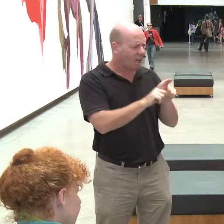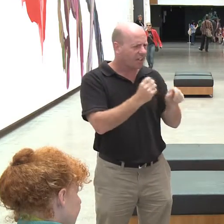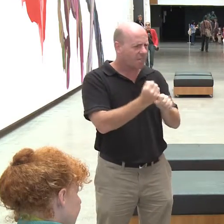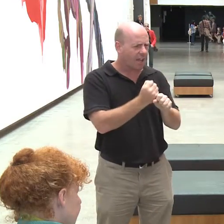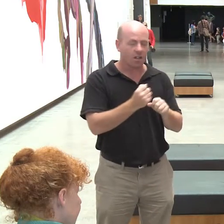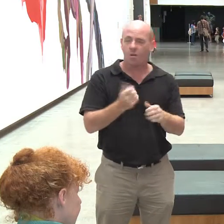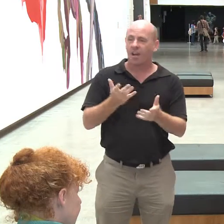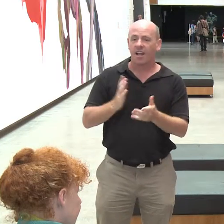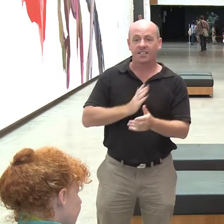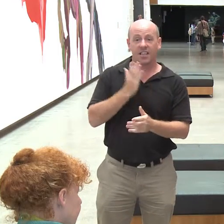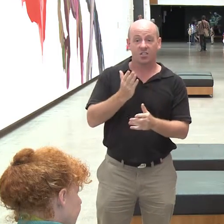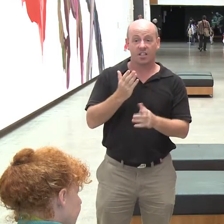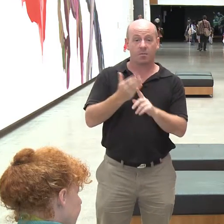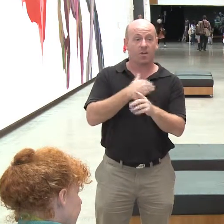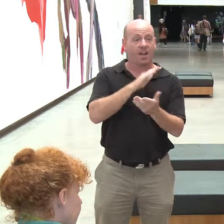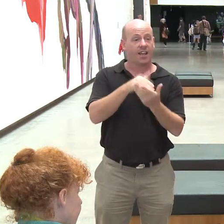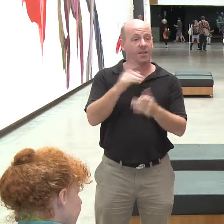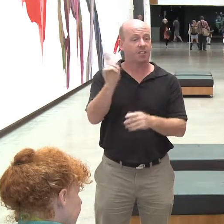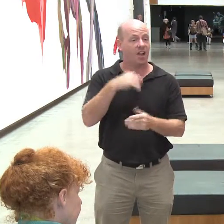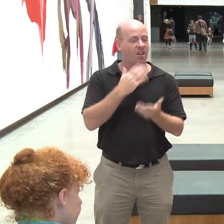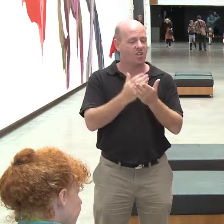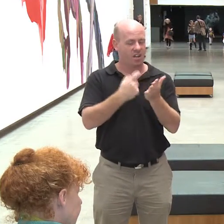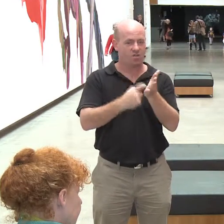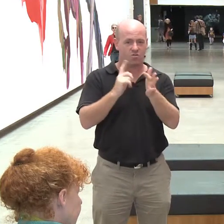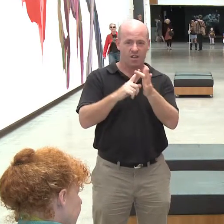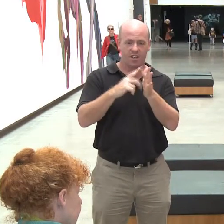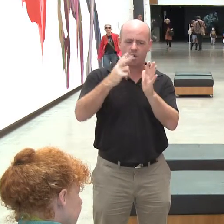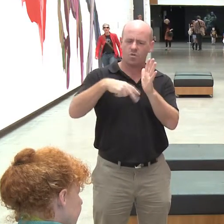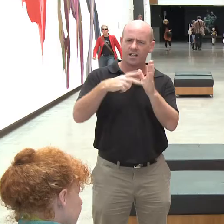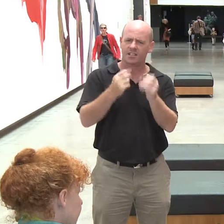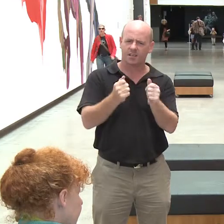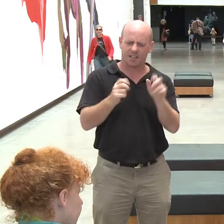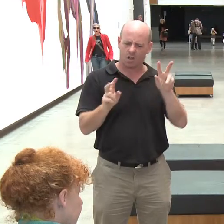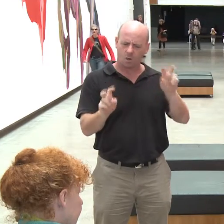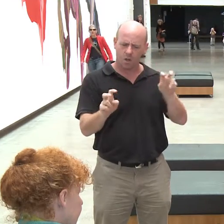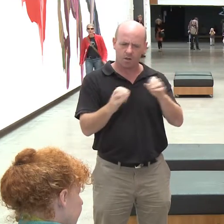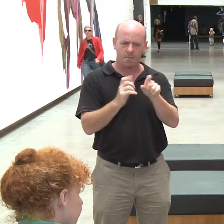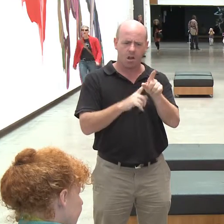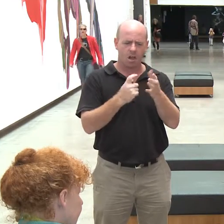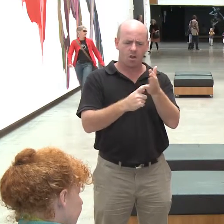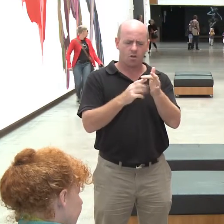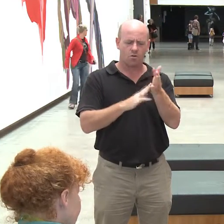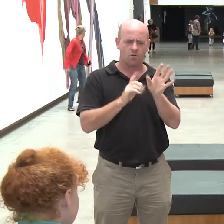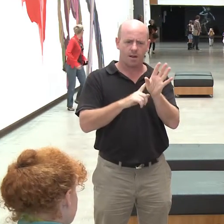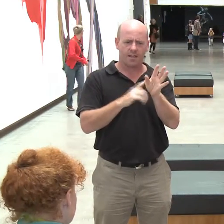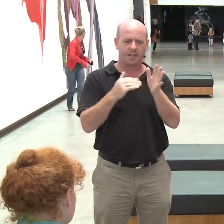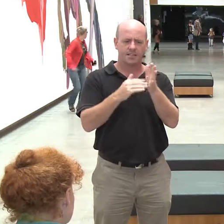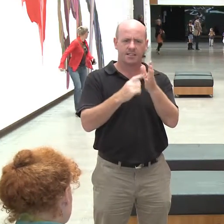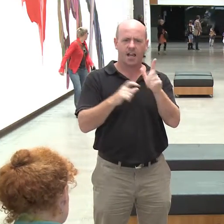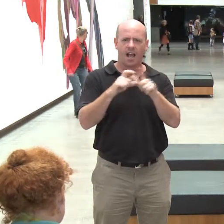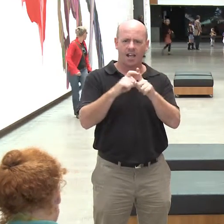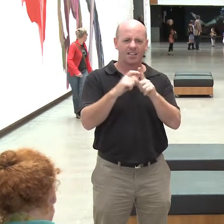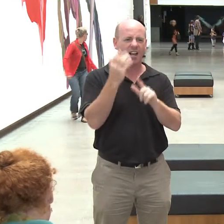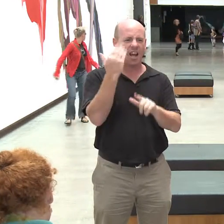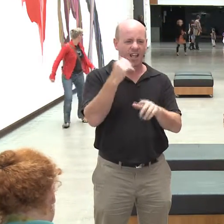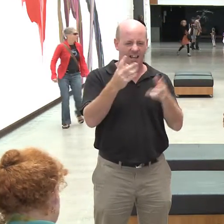it's interesting. Before I came today, I was actually rereading something, and it was a quote by Remy Zaug, the late German artist,